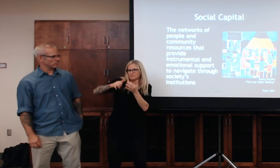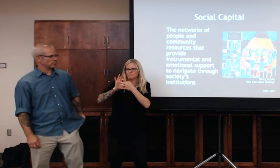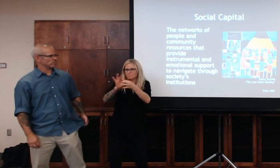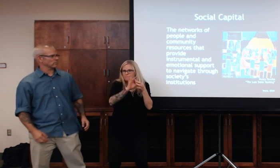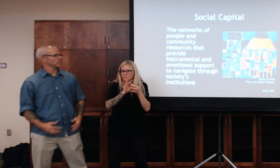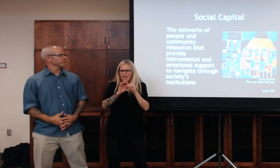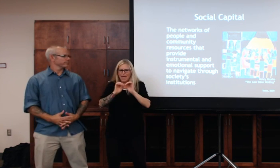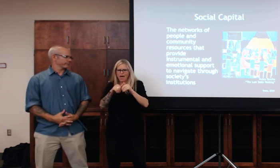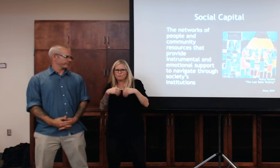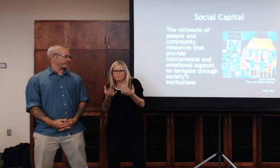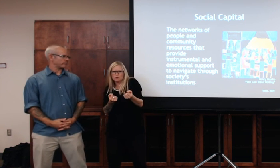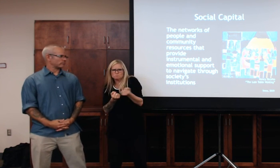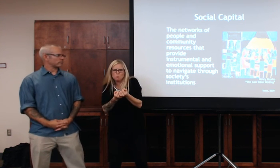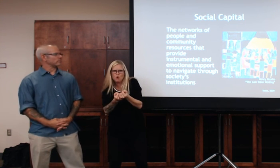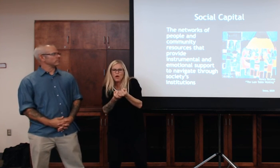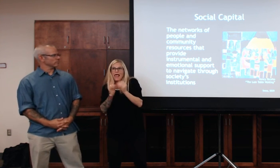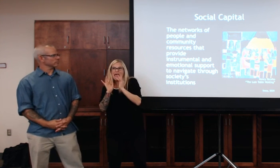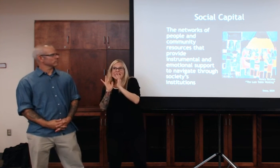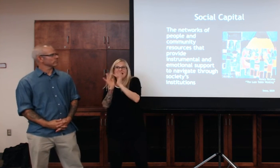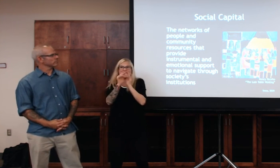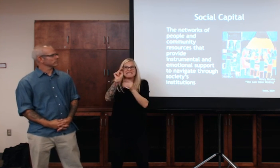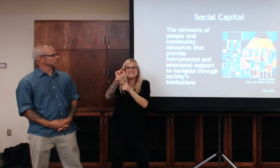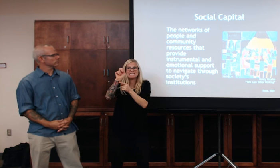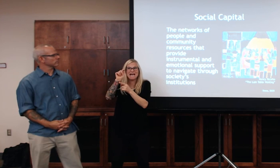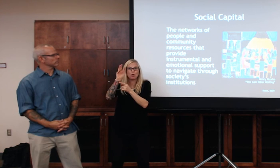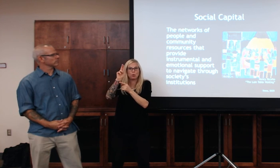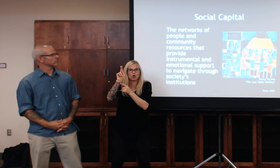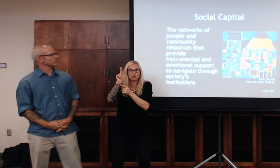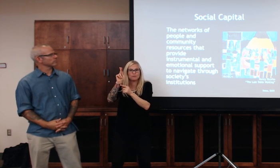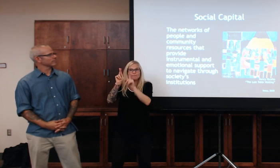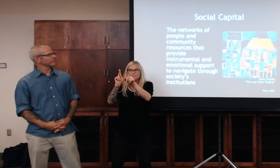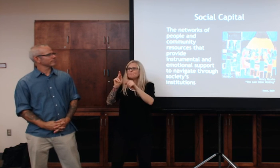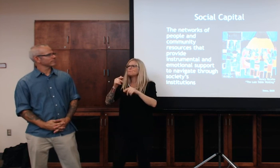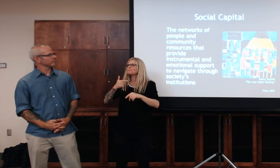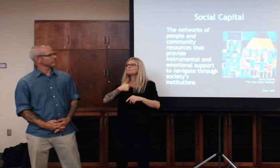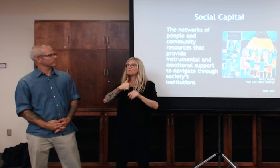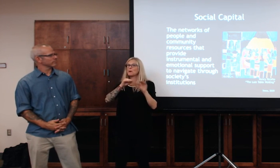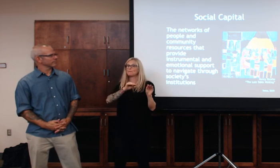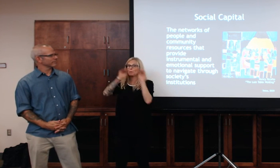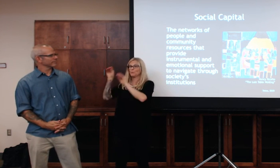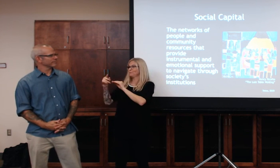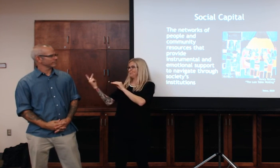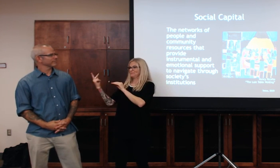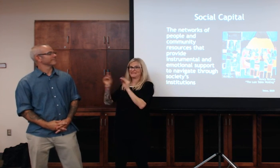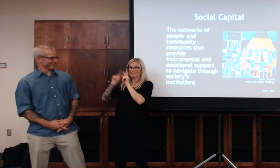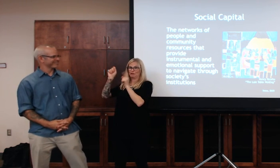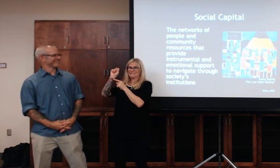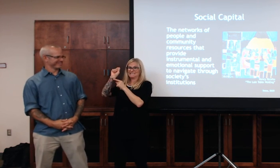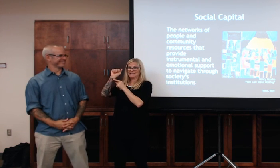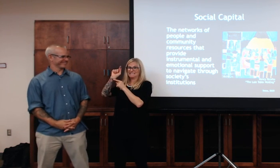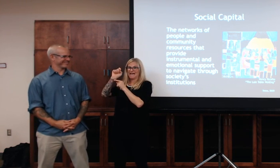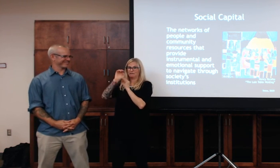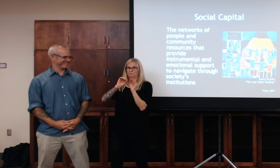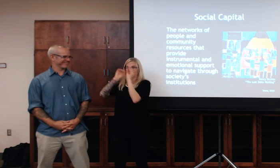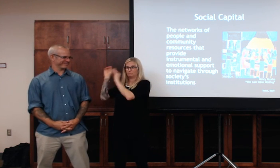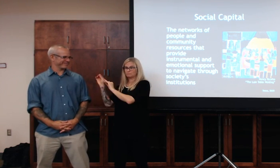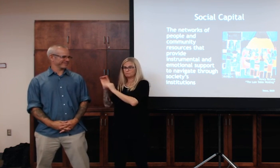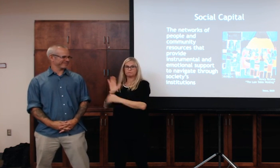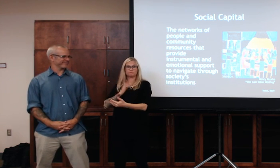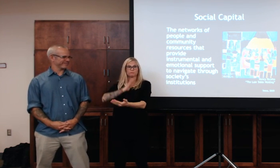society, how can we provide support and network? Now, we moved to a different state, and